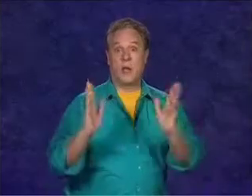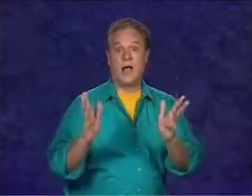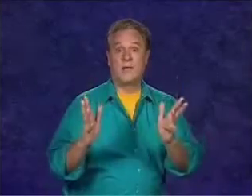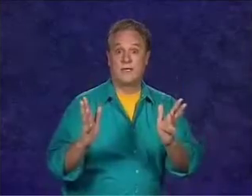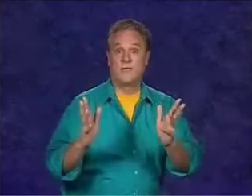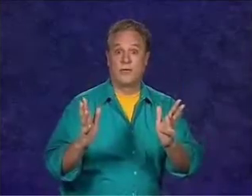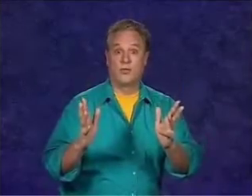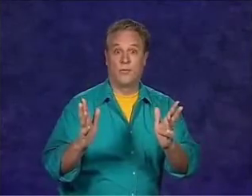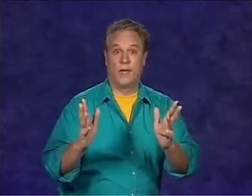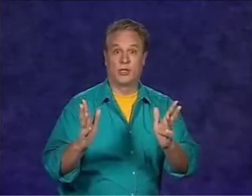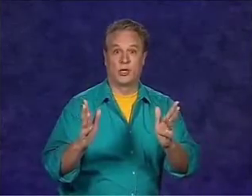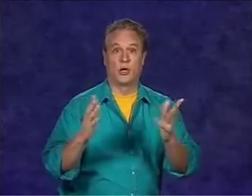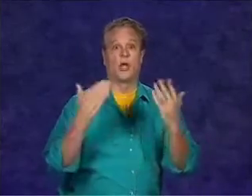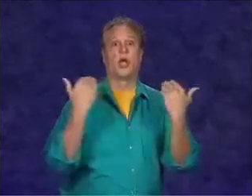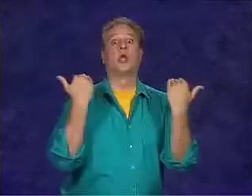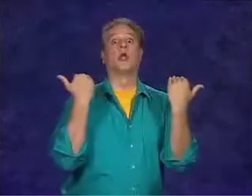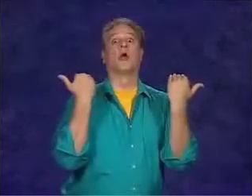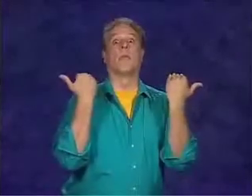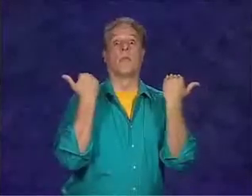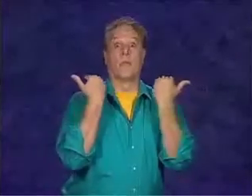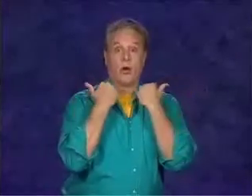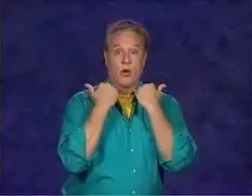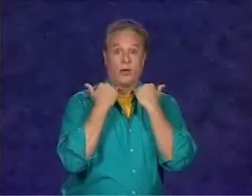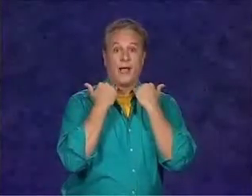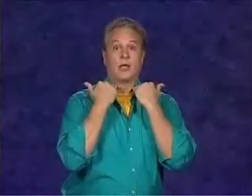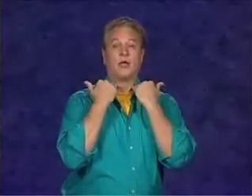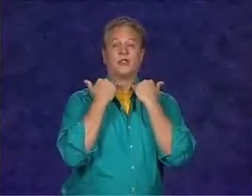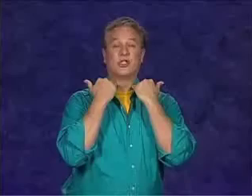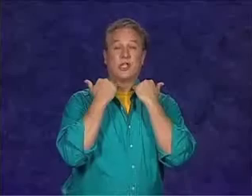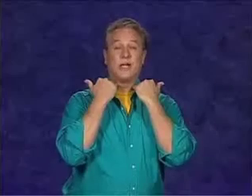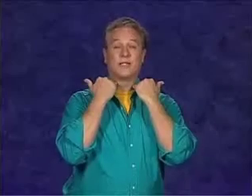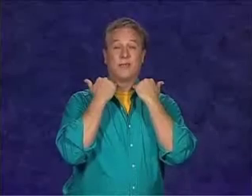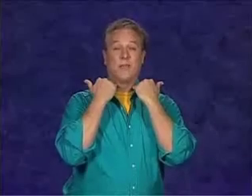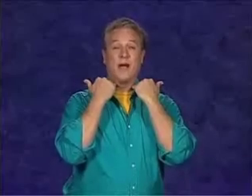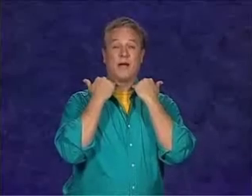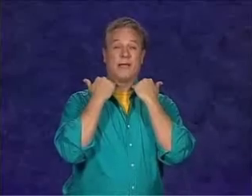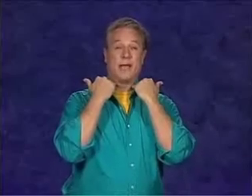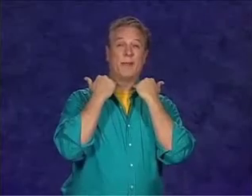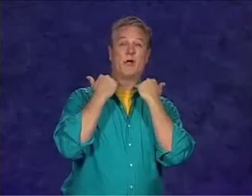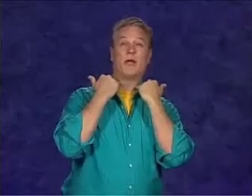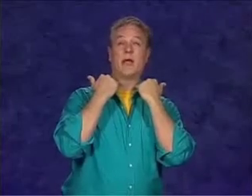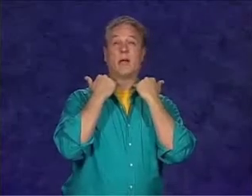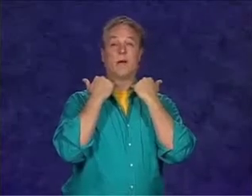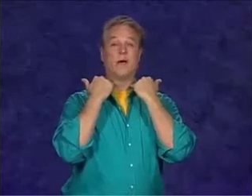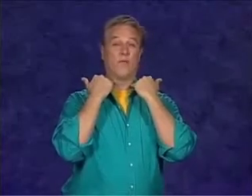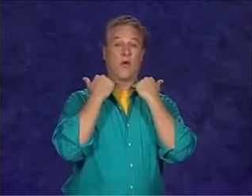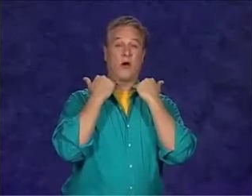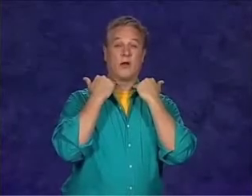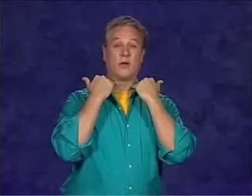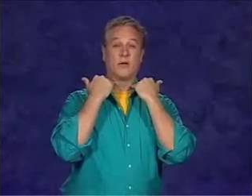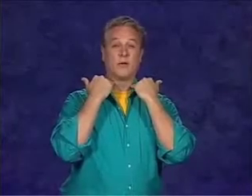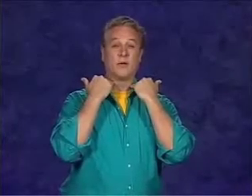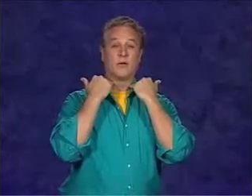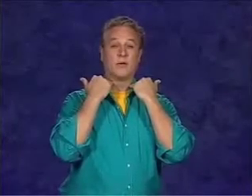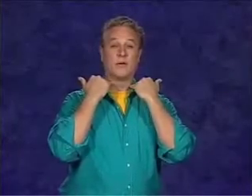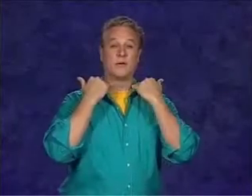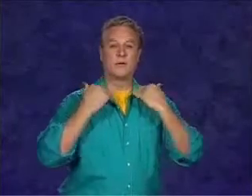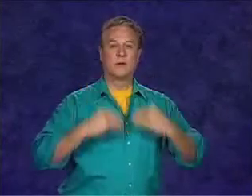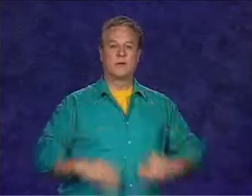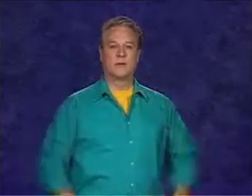Try this visual picture. You're broke and you're just barely keeping your head above water.